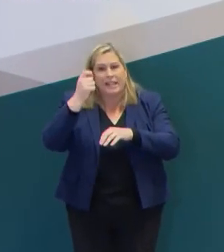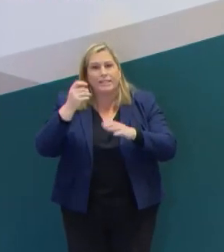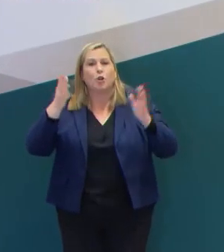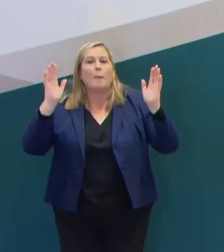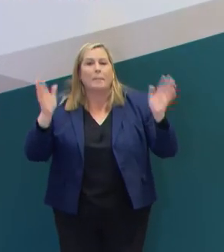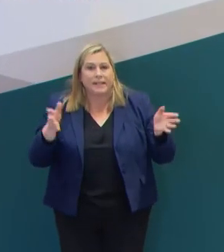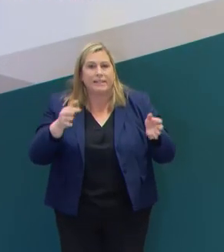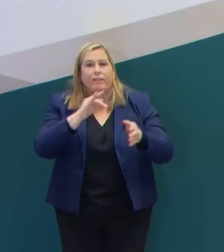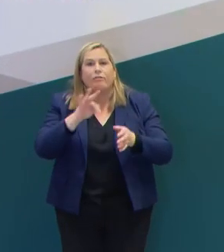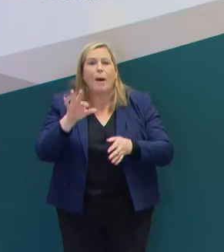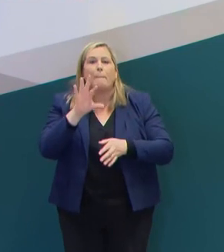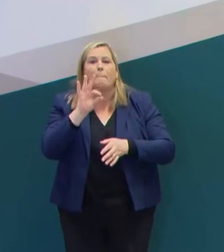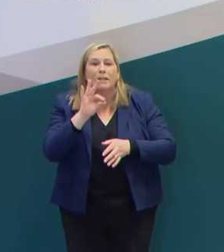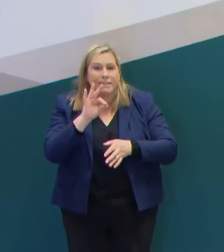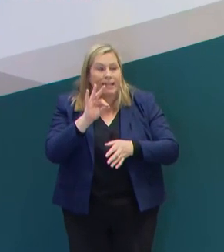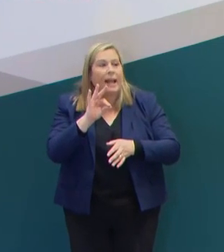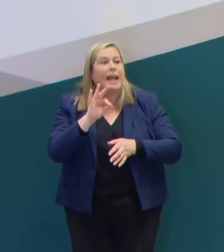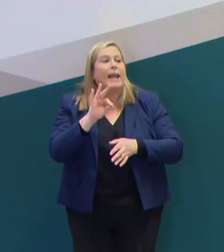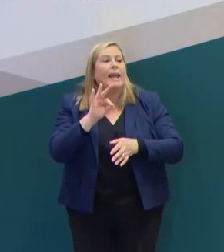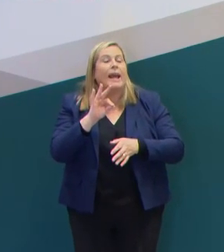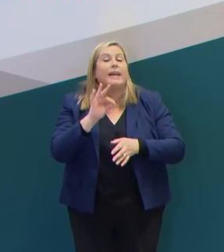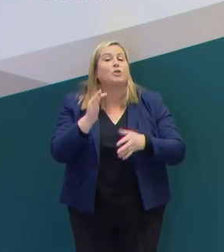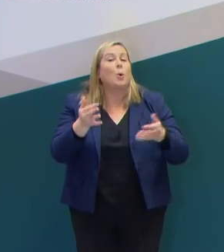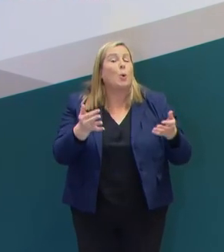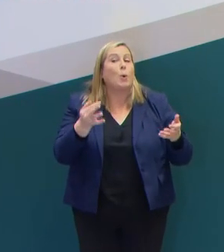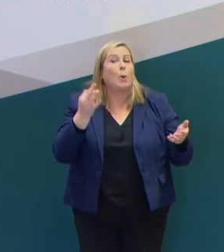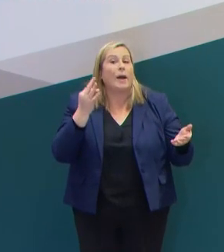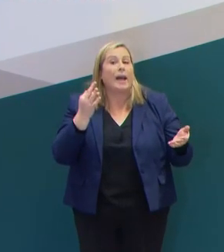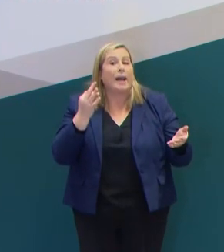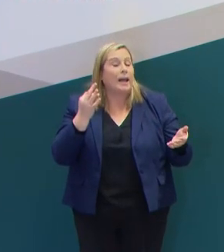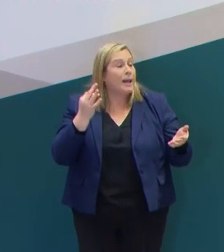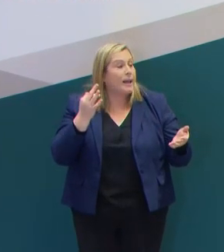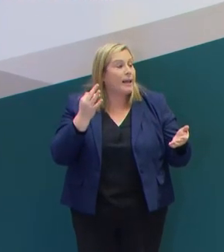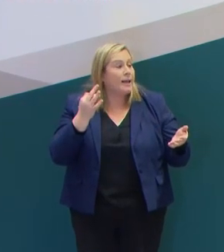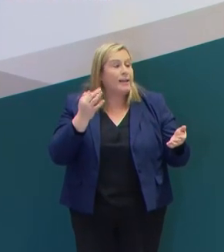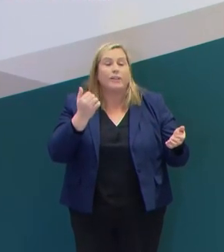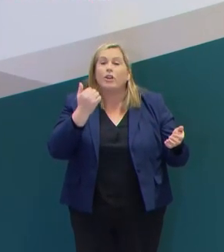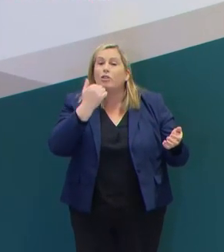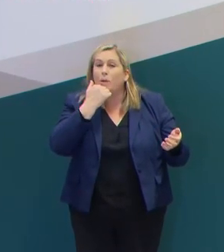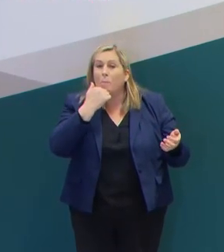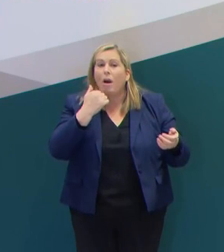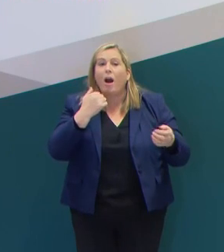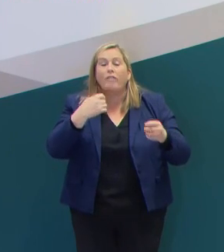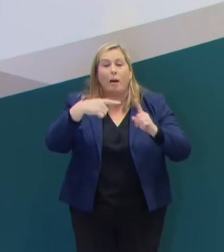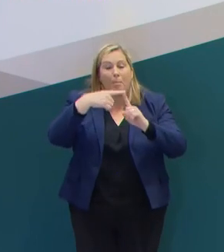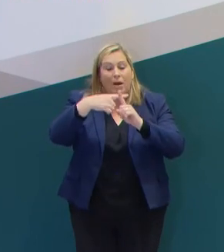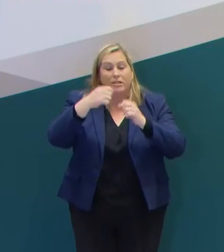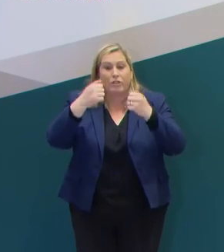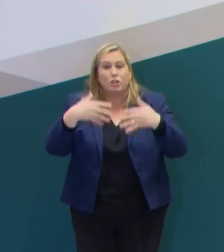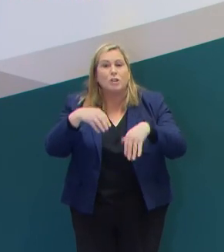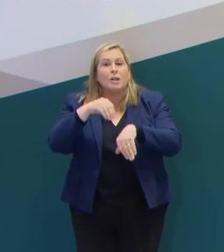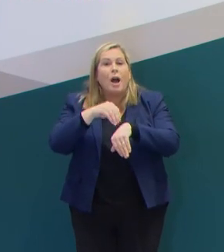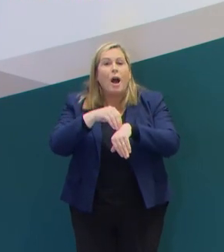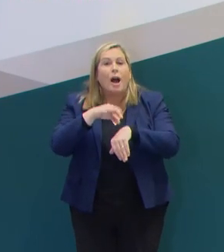of Monday evening. So so it's the number of positive results on a Monday